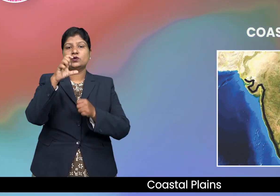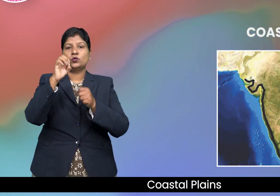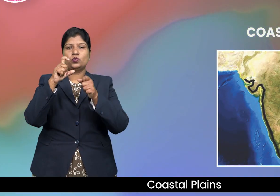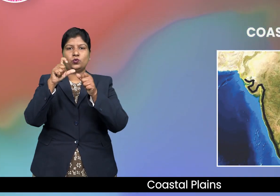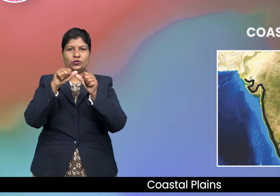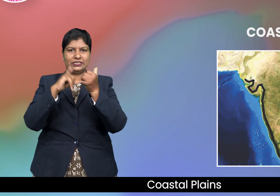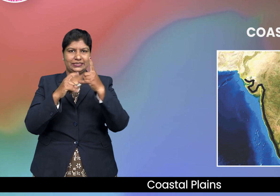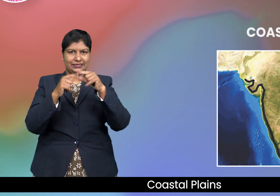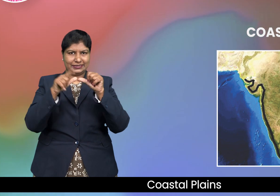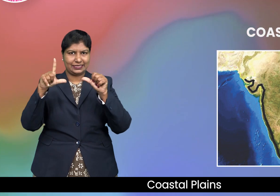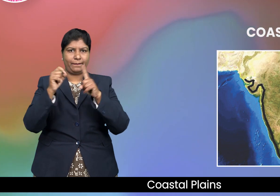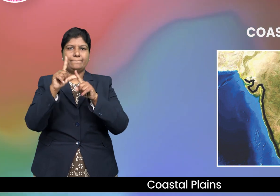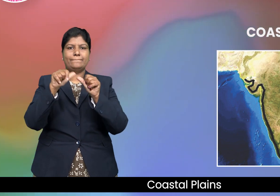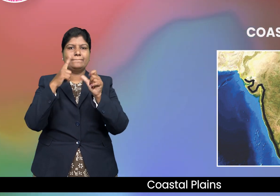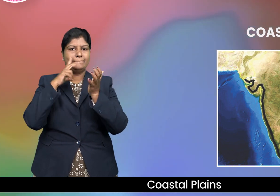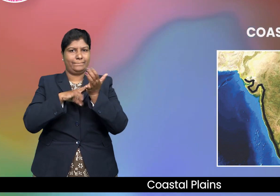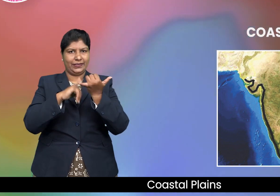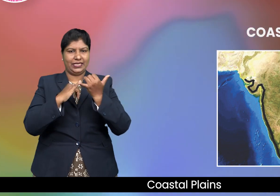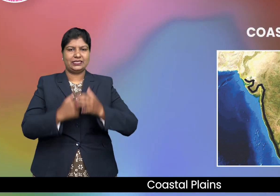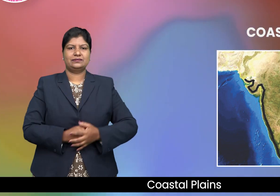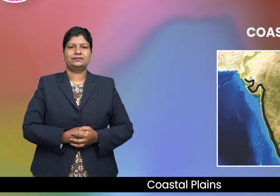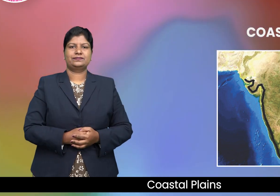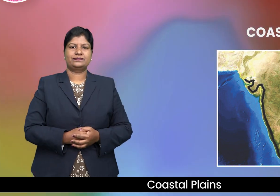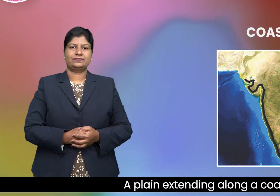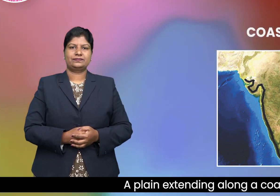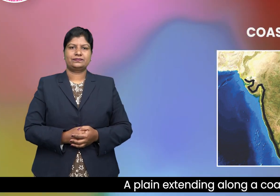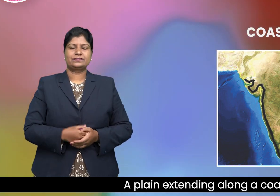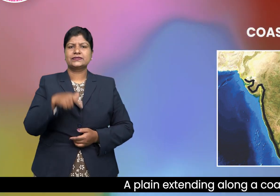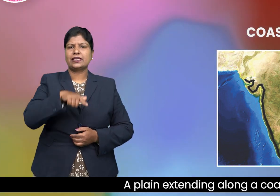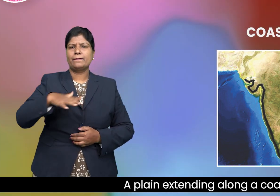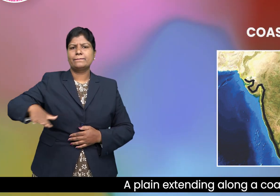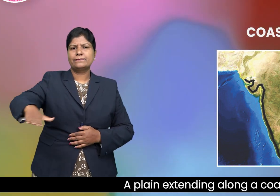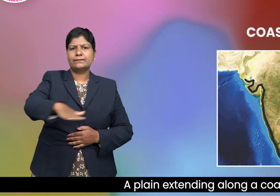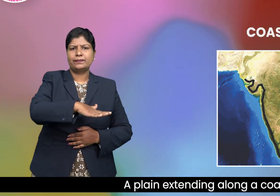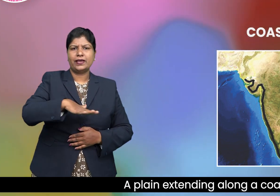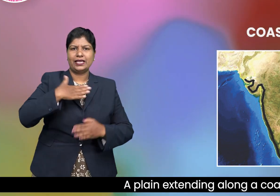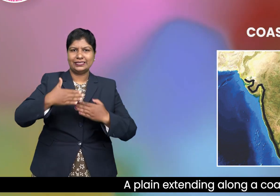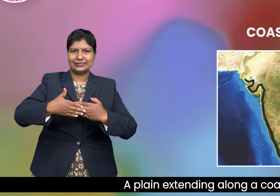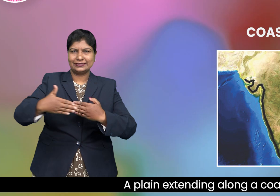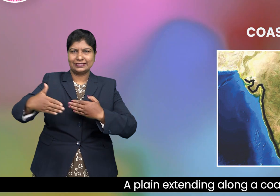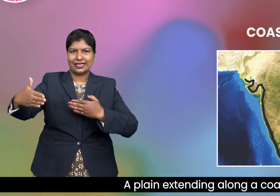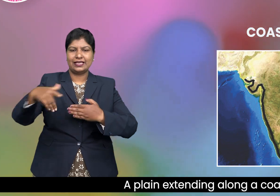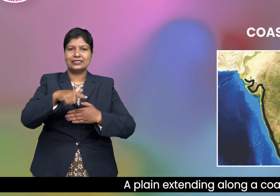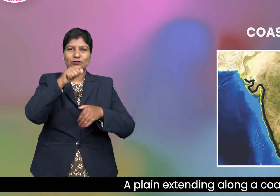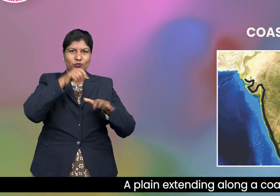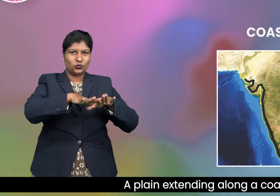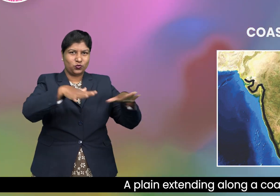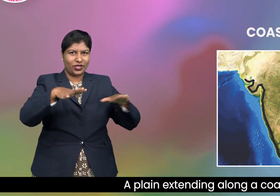a plain extending along the coast